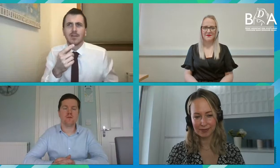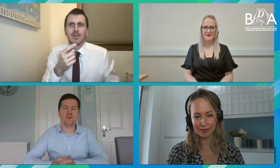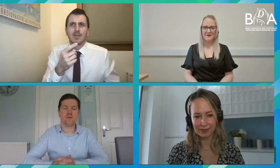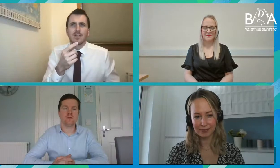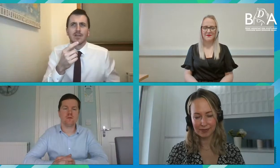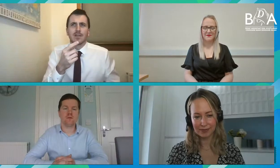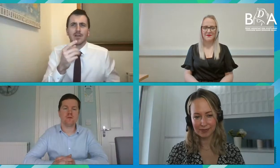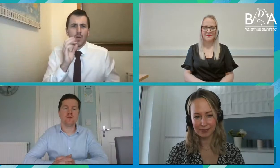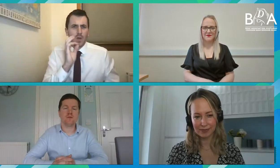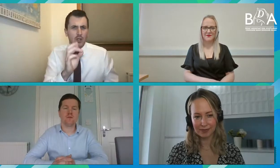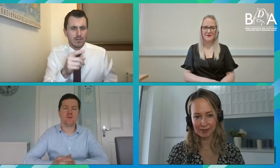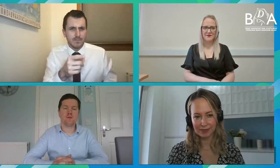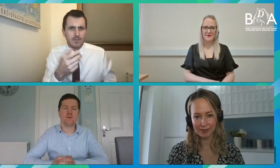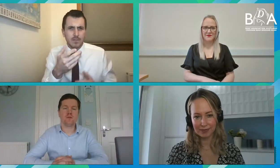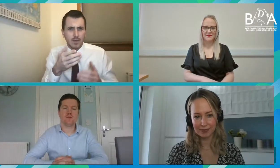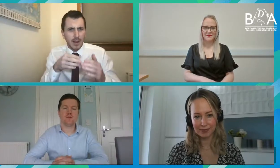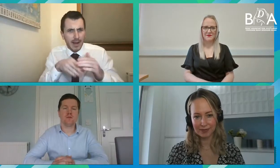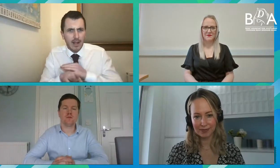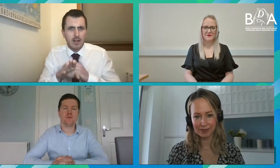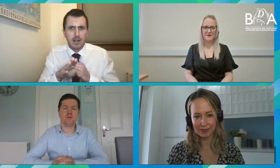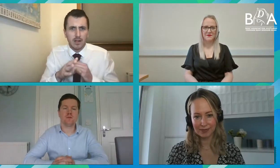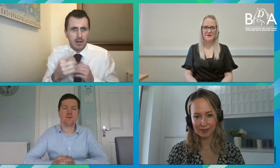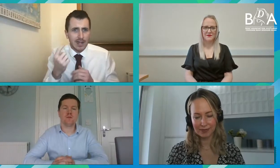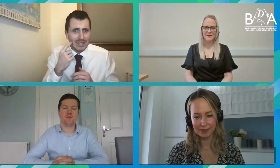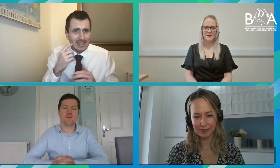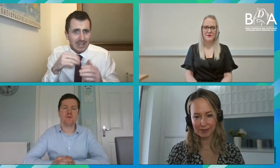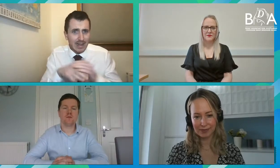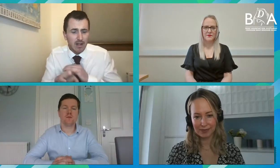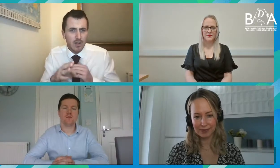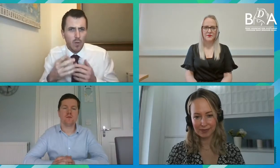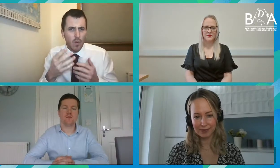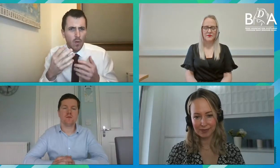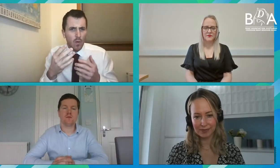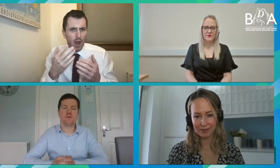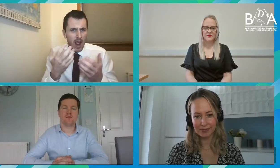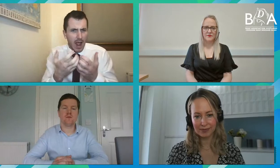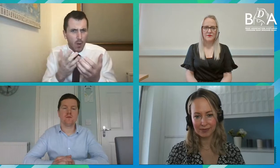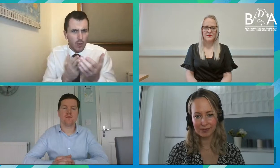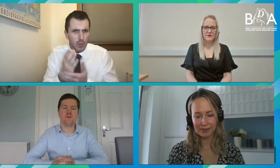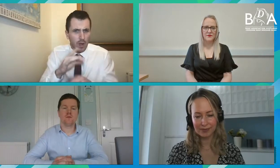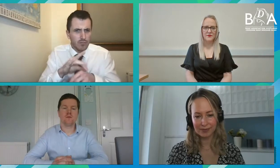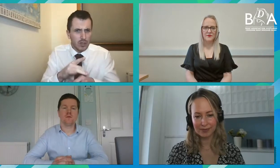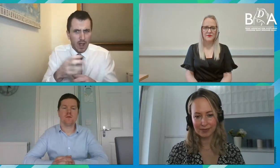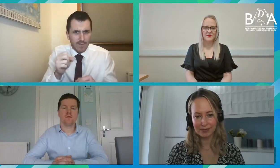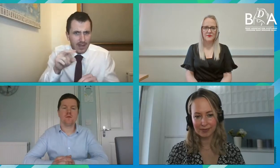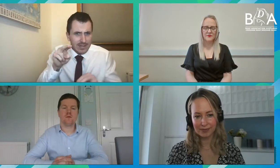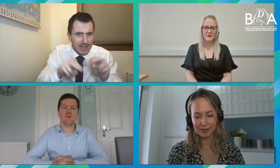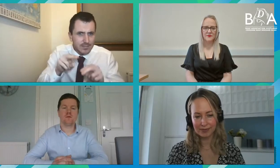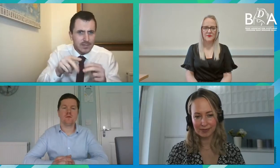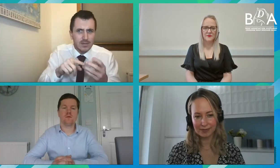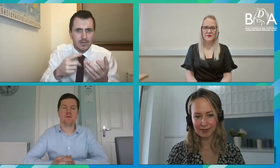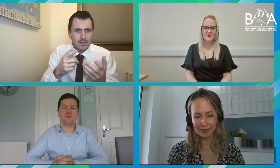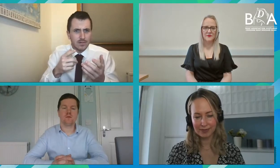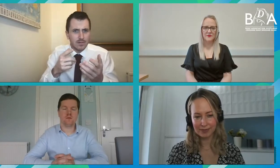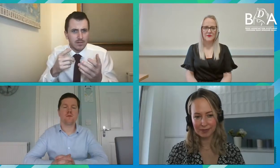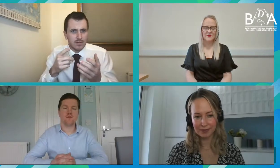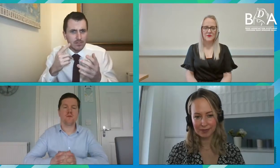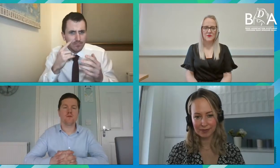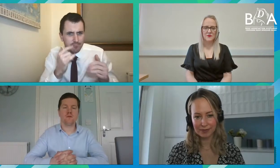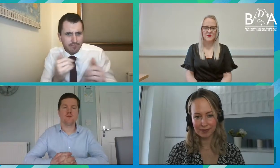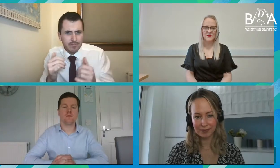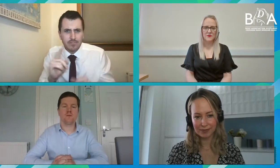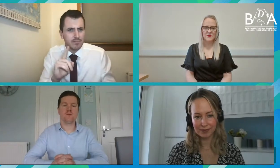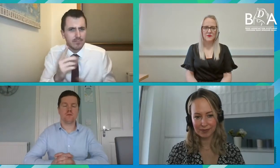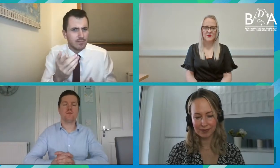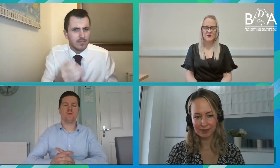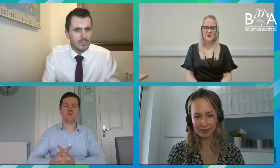So, because we've got other questions for the other role models, once you got in, or was it easy to get in? I mean,